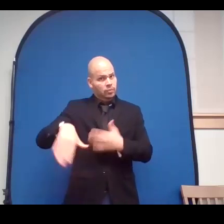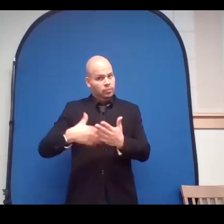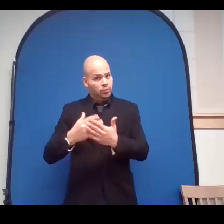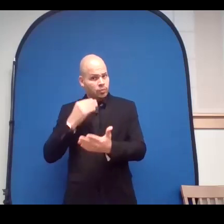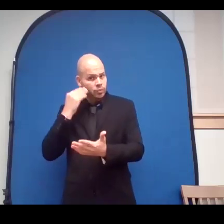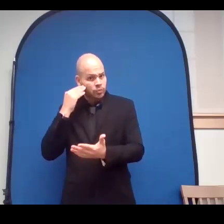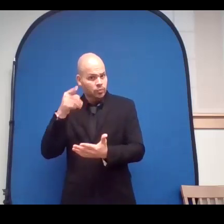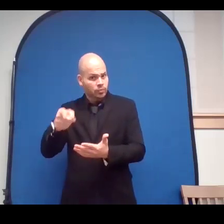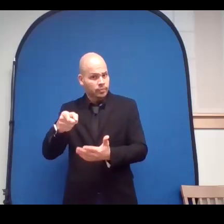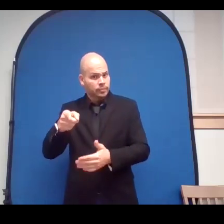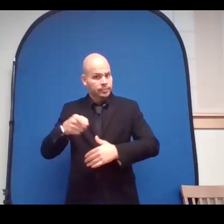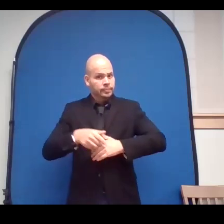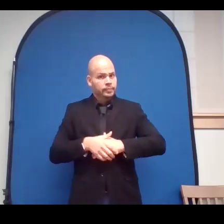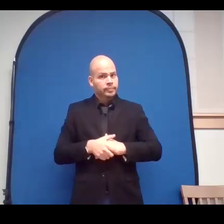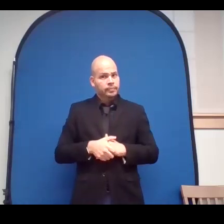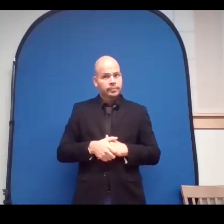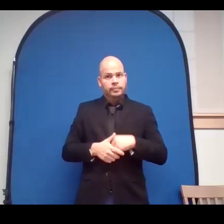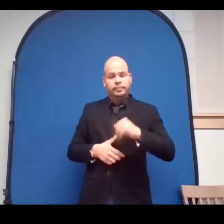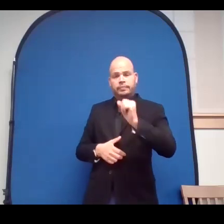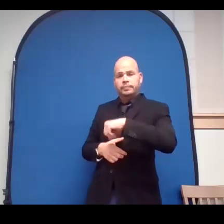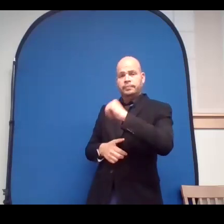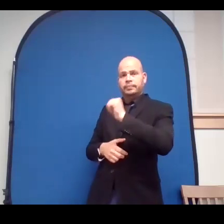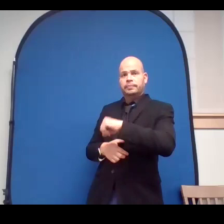disagree. You agree that that was a good recommendation?